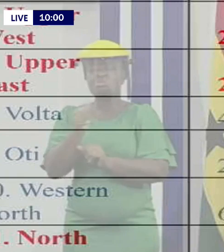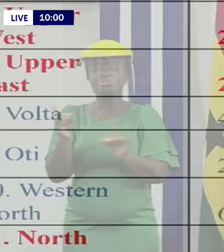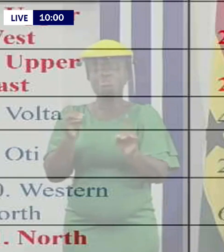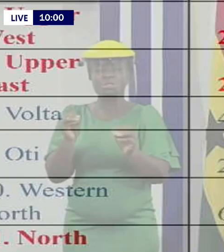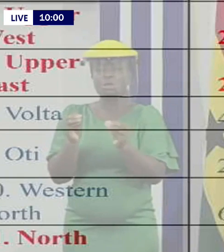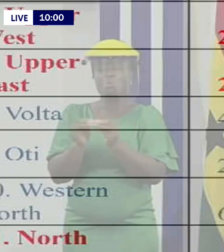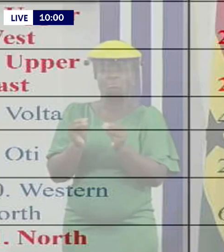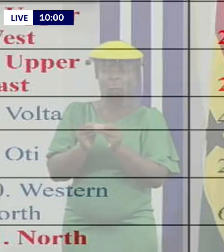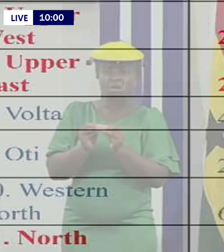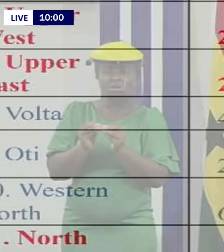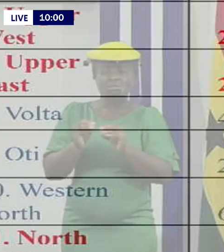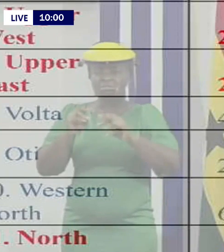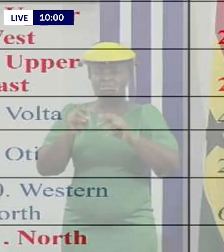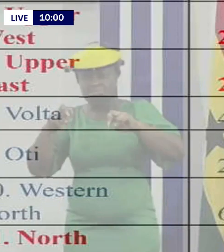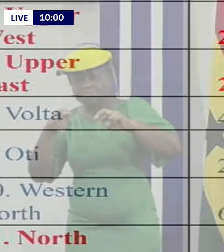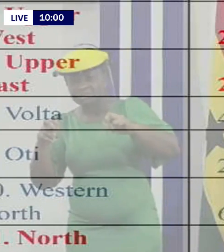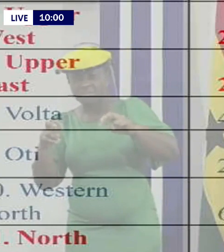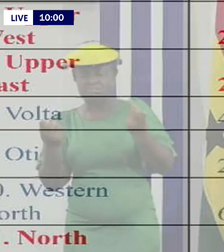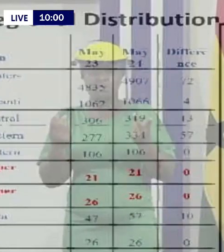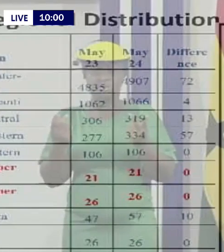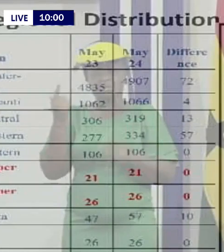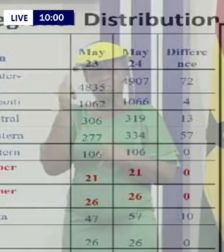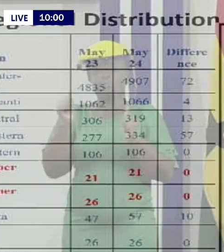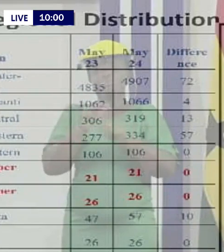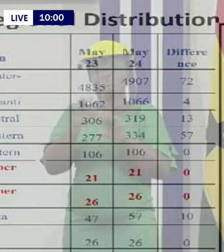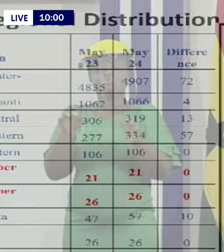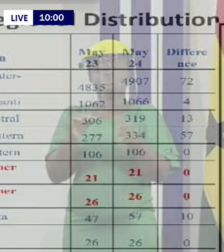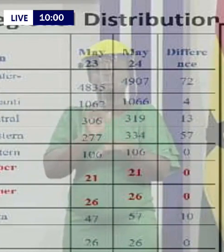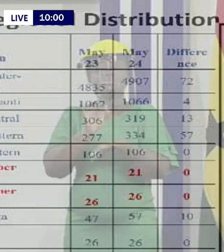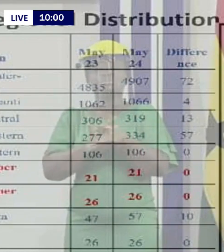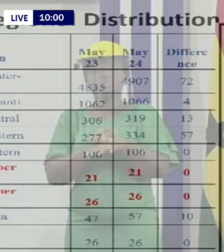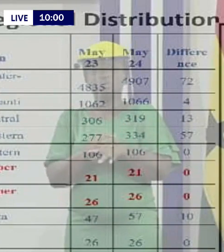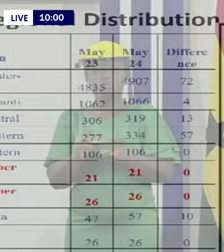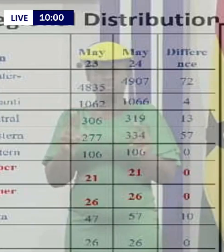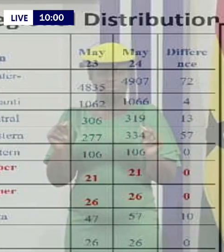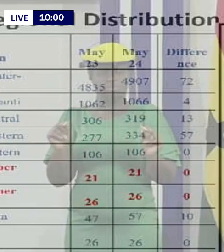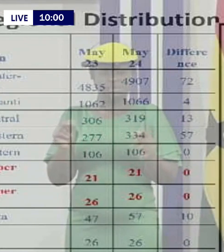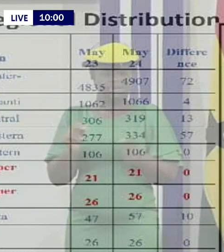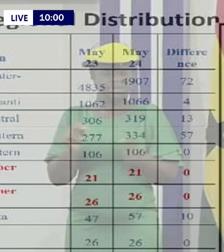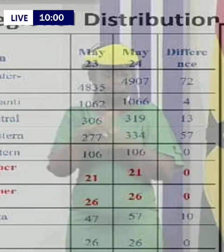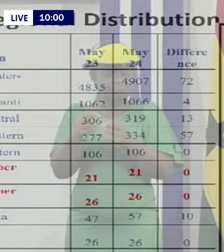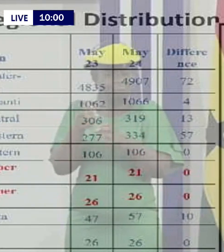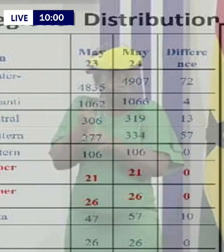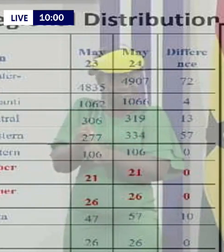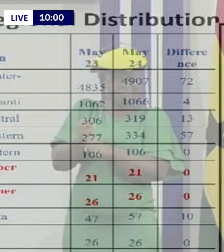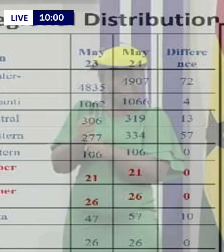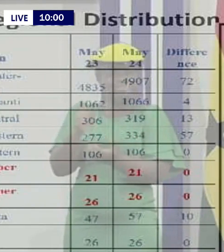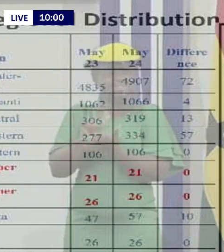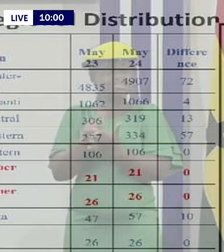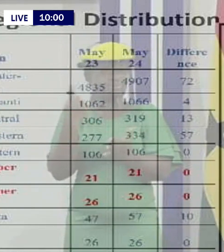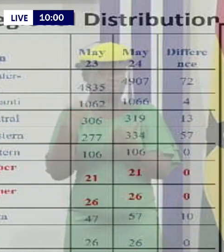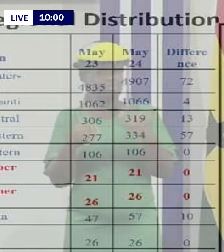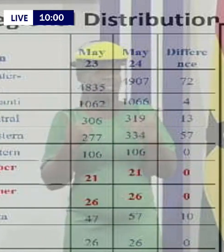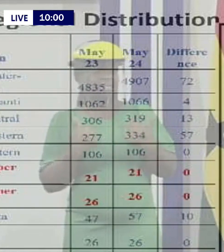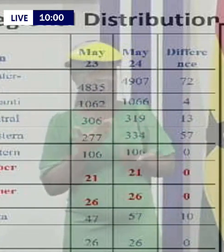lot of surveillance, also did not show any case. So broadly, this is where we